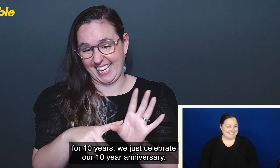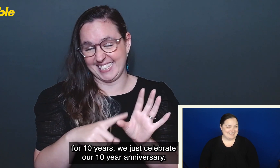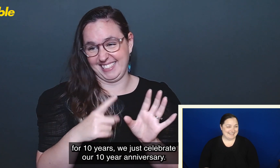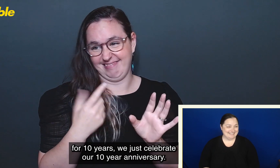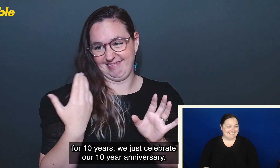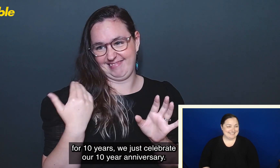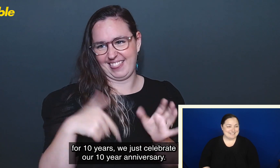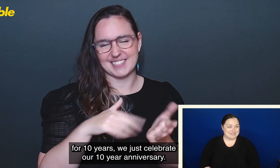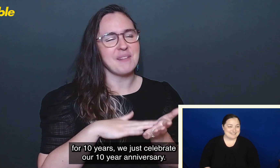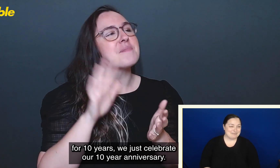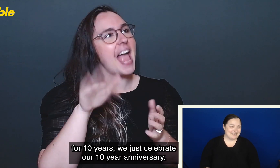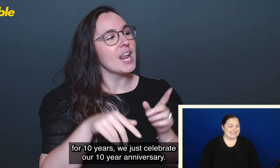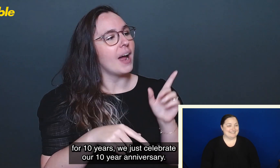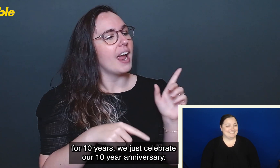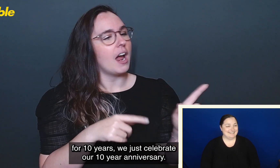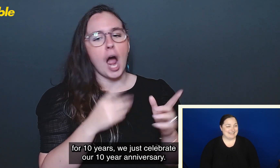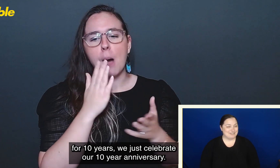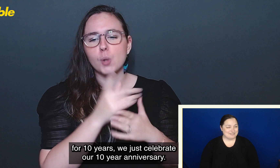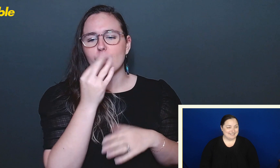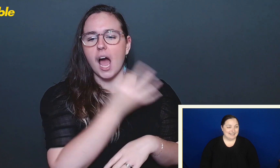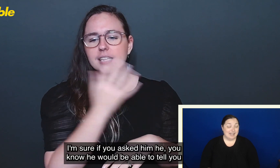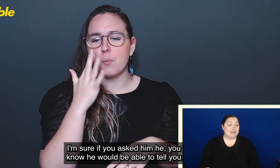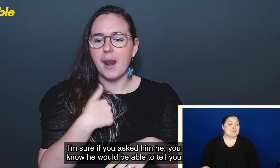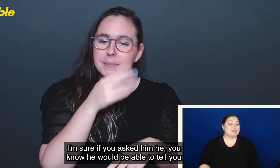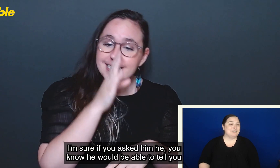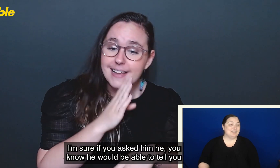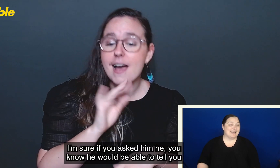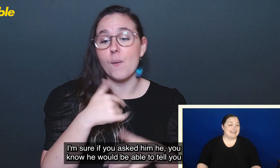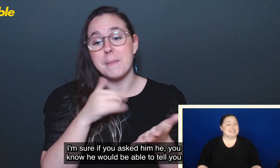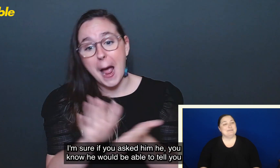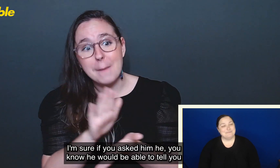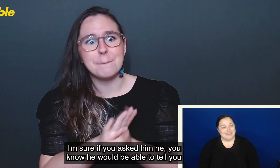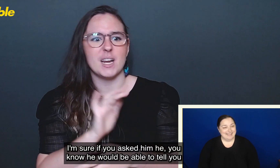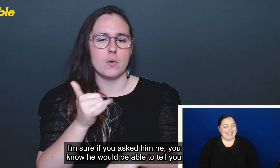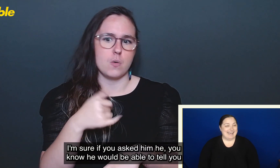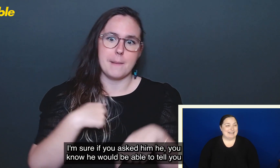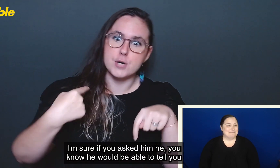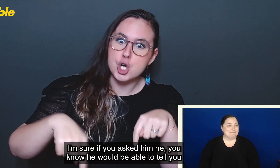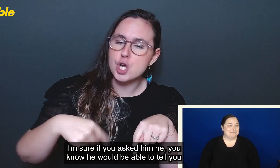for 10 years, we just celebrated our 10-year anniversary, I'm sure if you asked him,